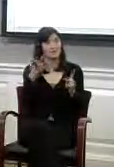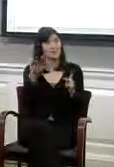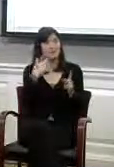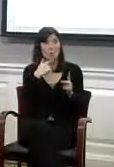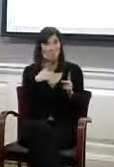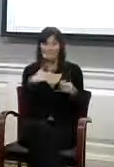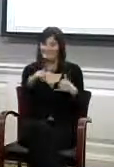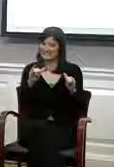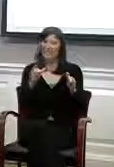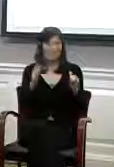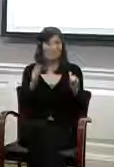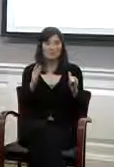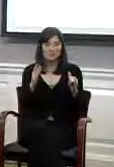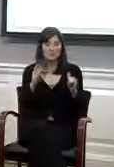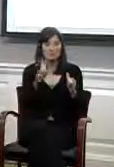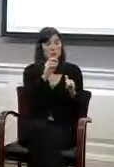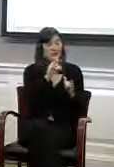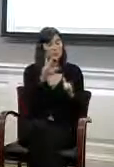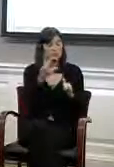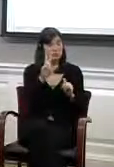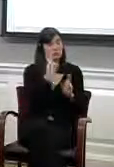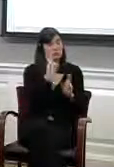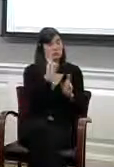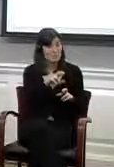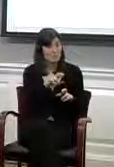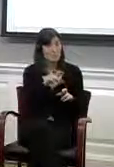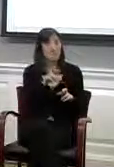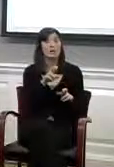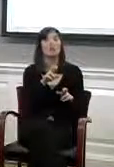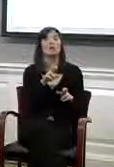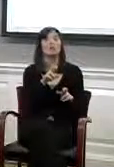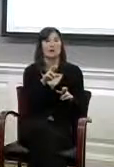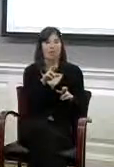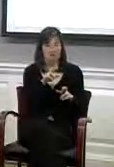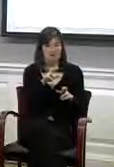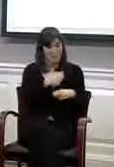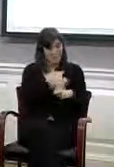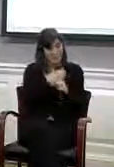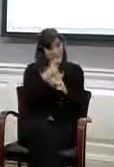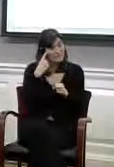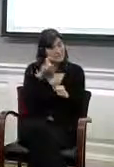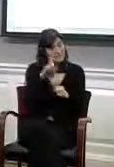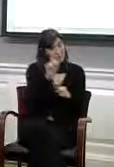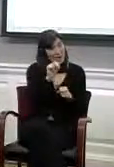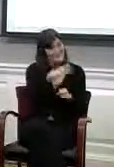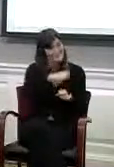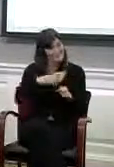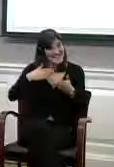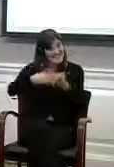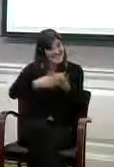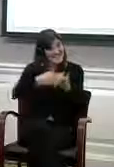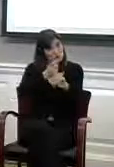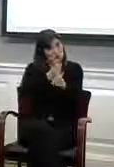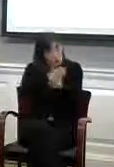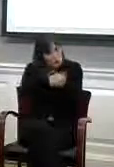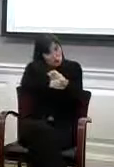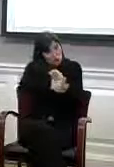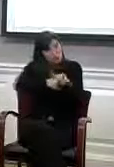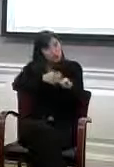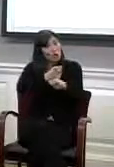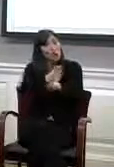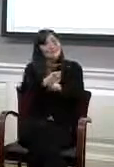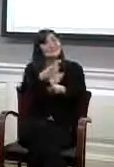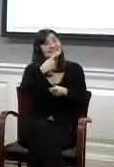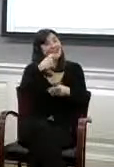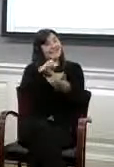current today. A 2003 report prepared for the UN Committee Against Torture noted the following. In the